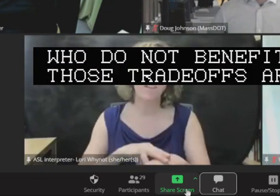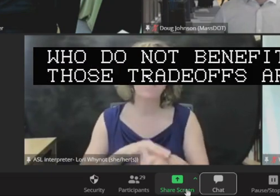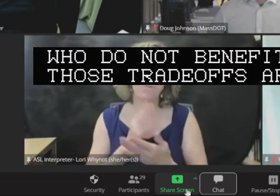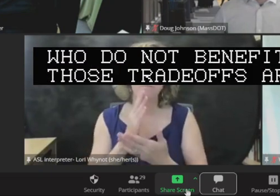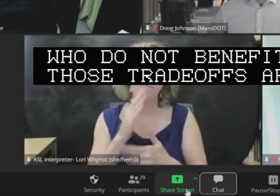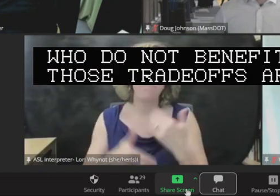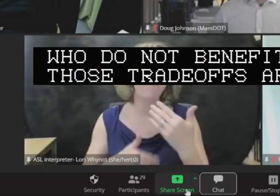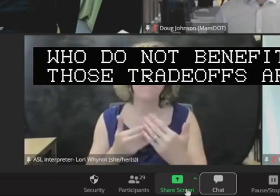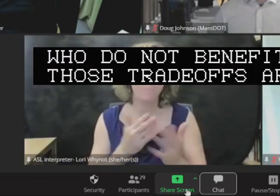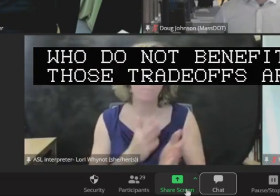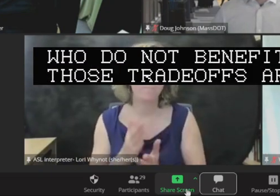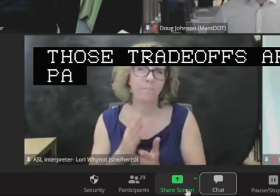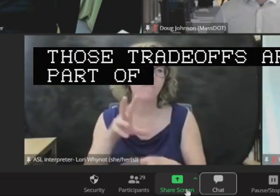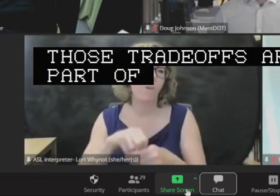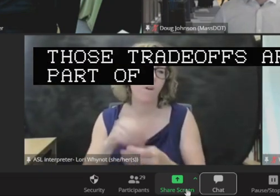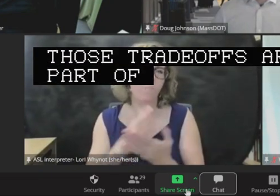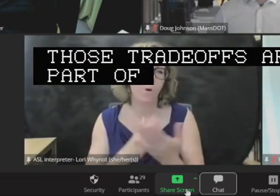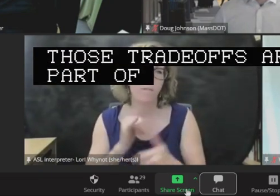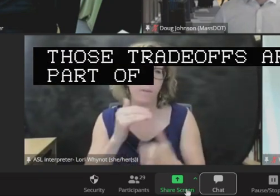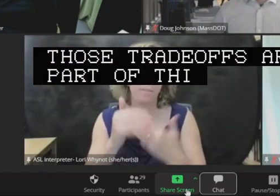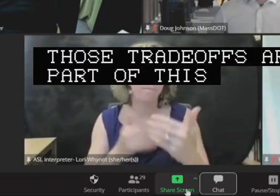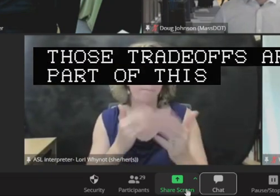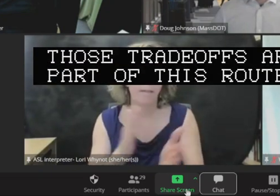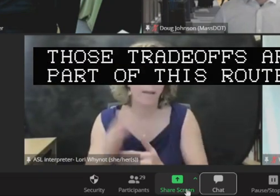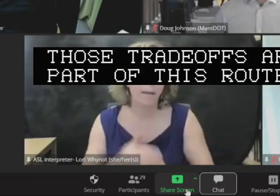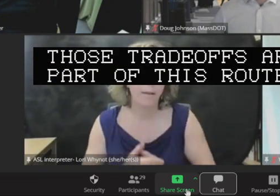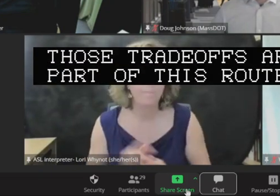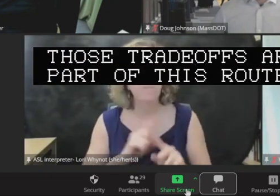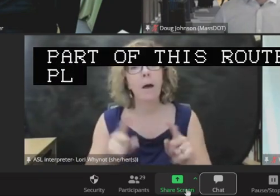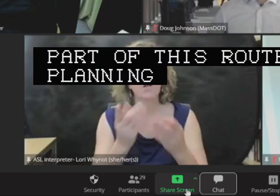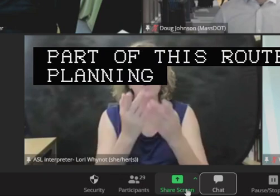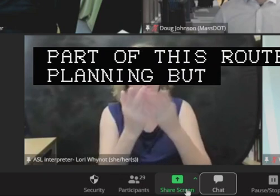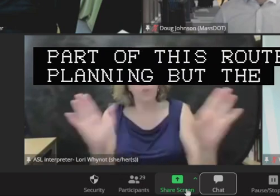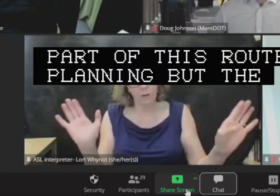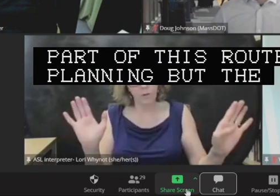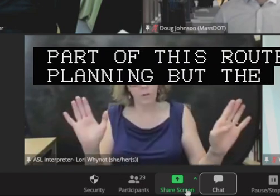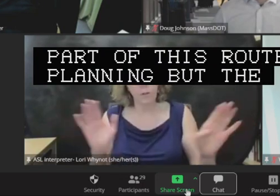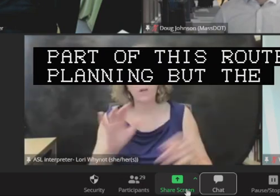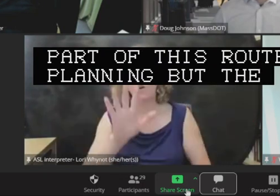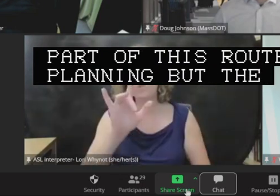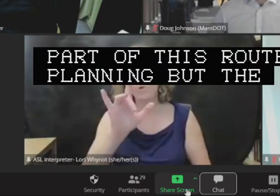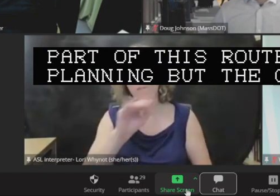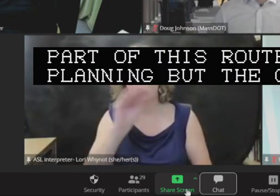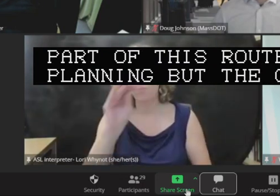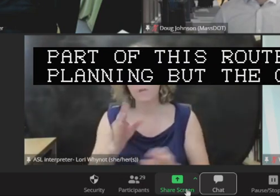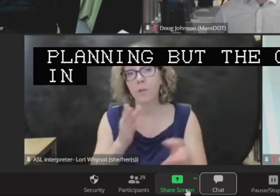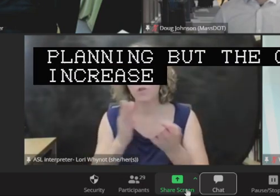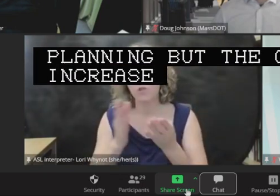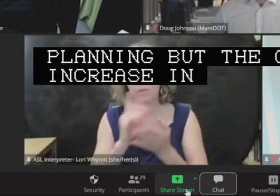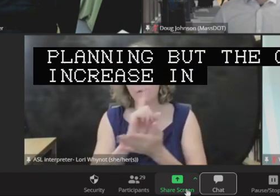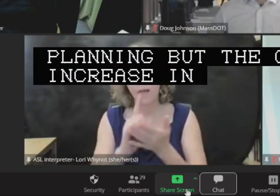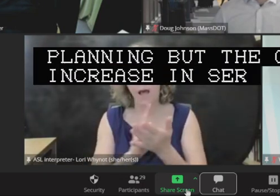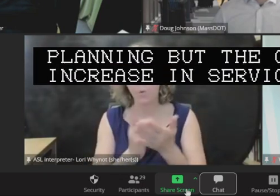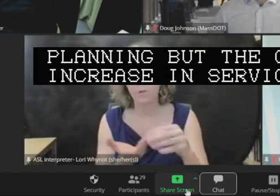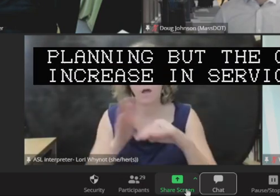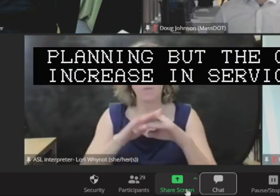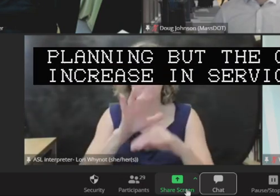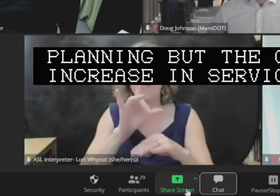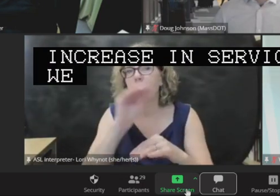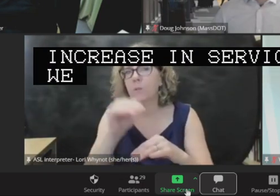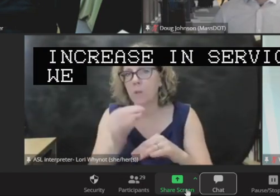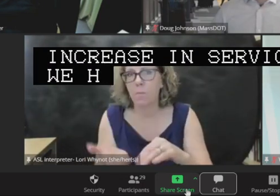level planning. But the overall 25% increase in service hours means that we have many fewer